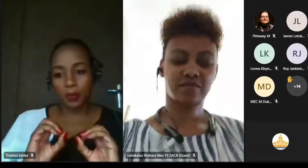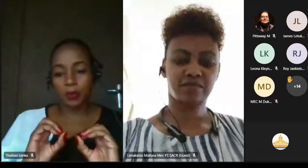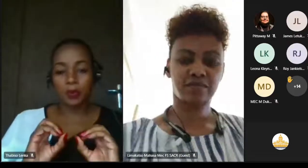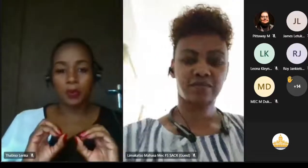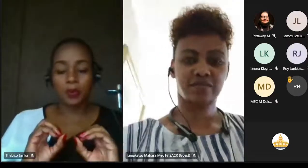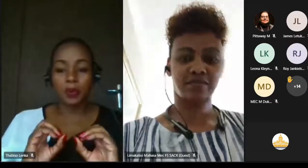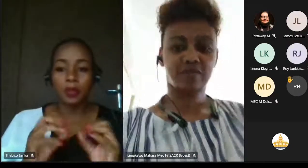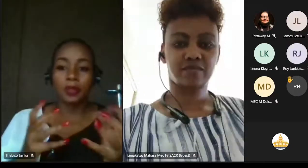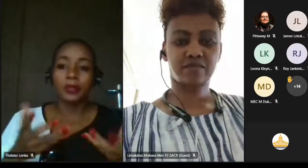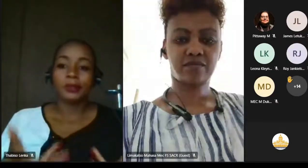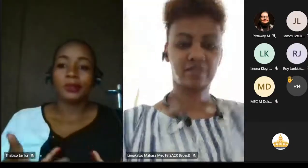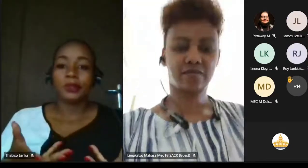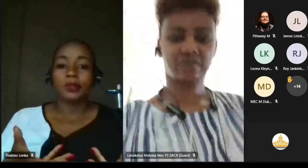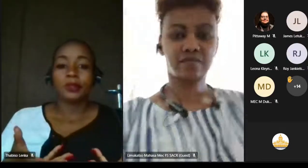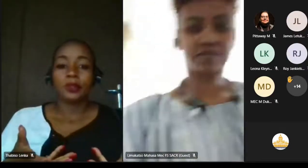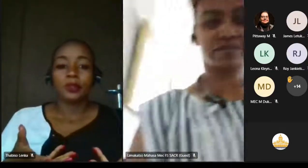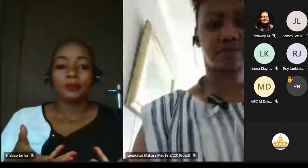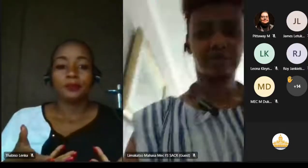So,